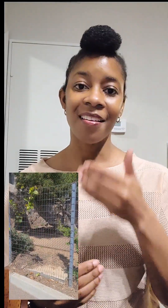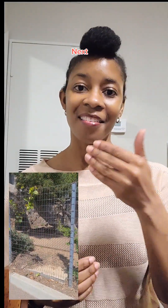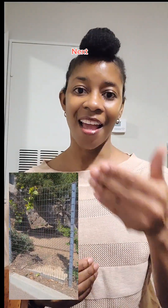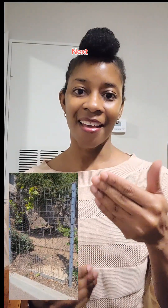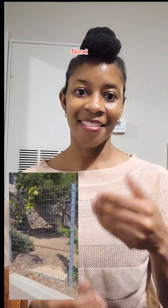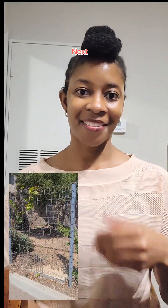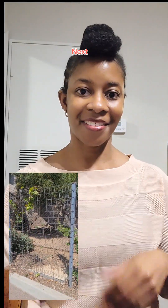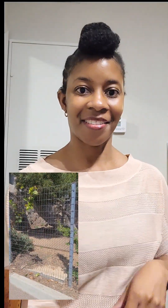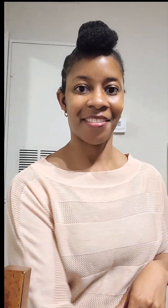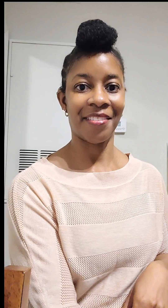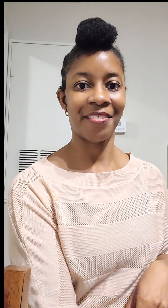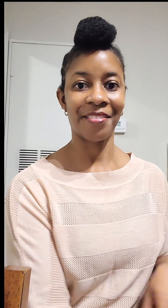Mufasa.